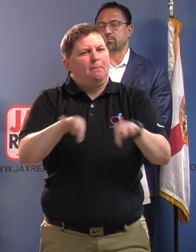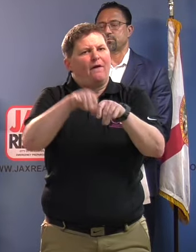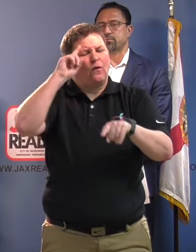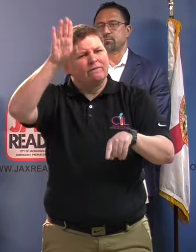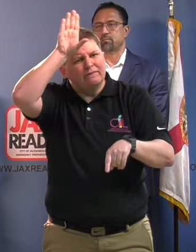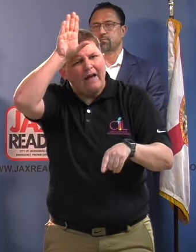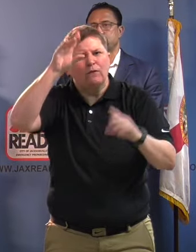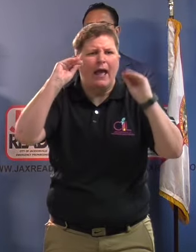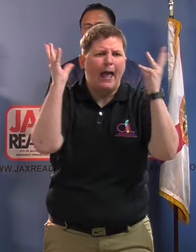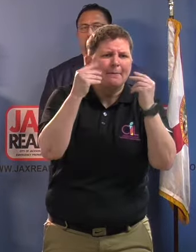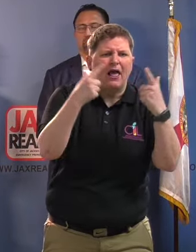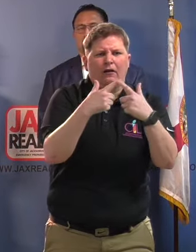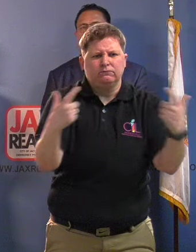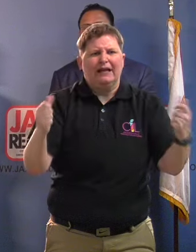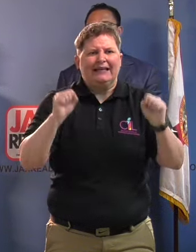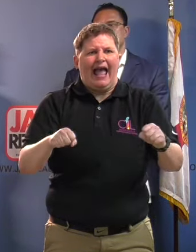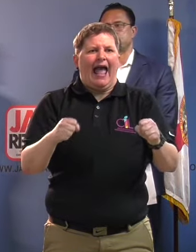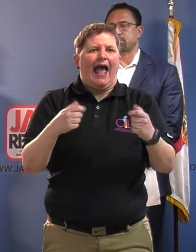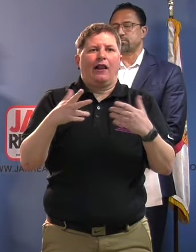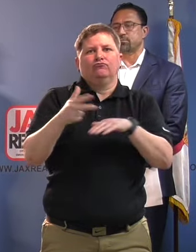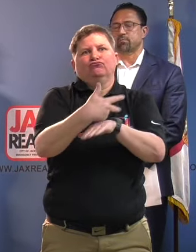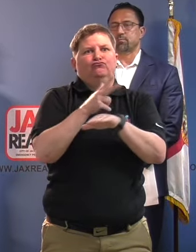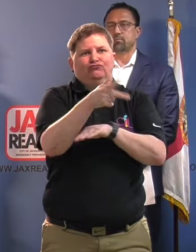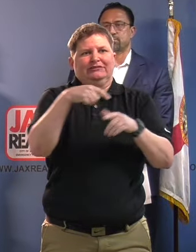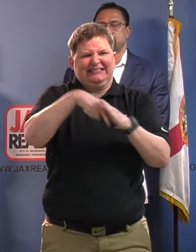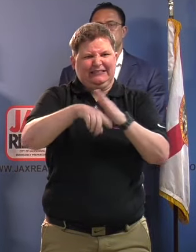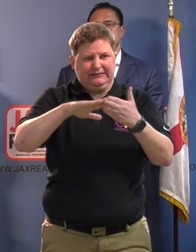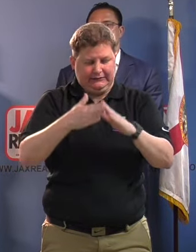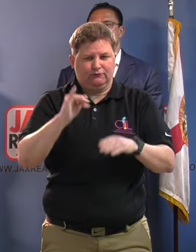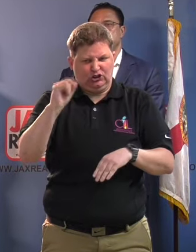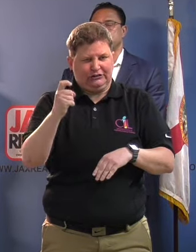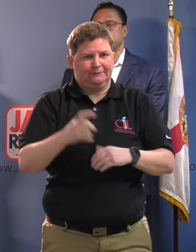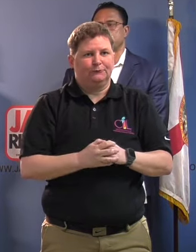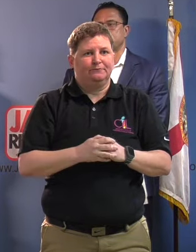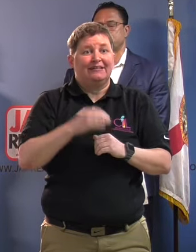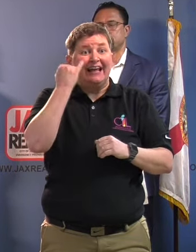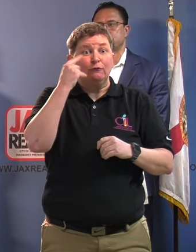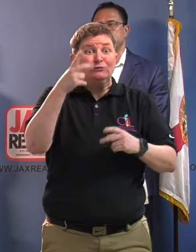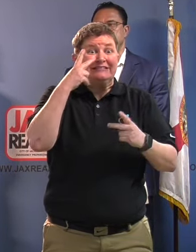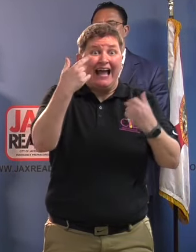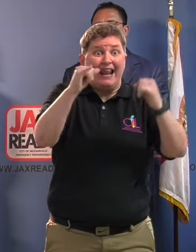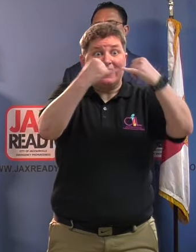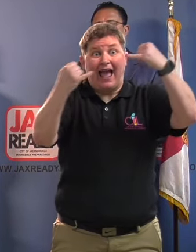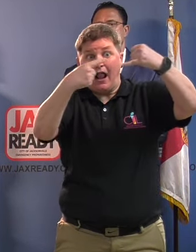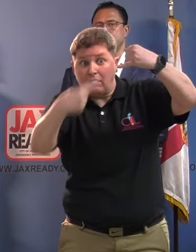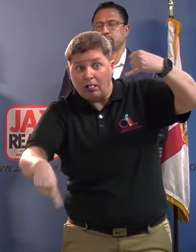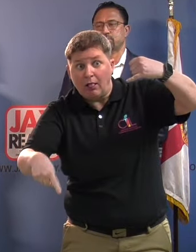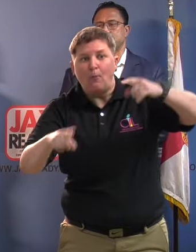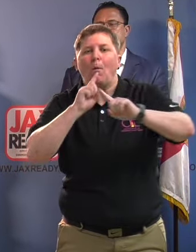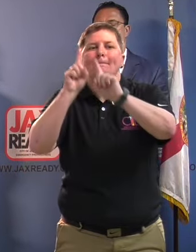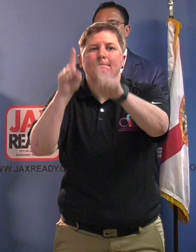please. If you see downed power lines or trees, report them to 630 City. That is